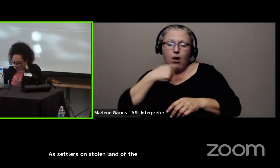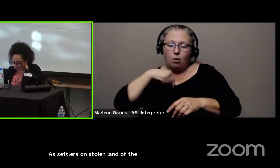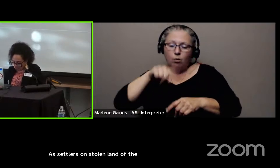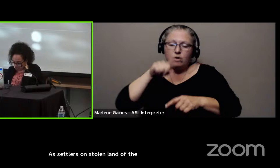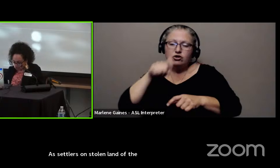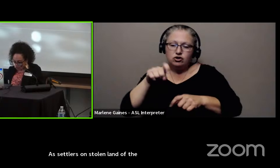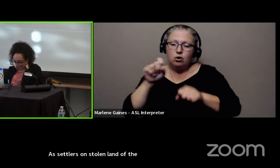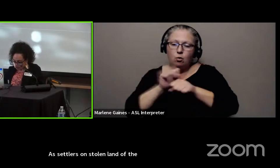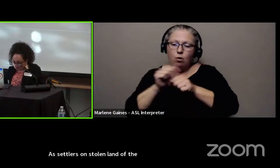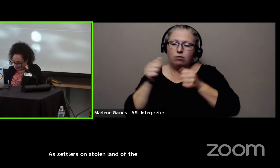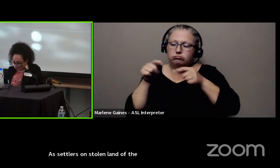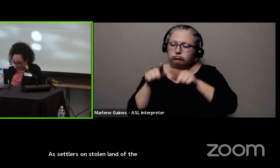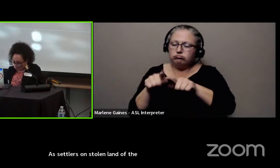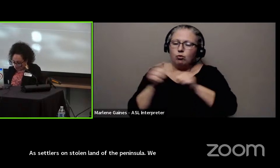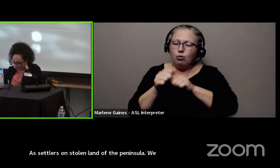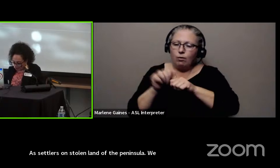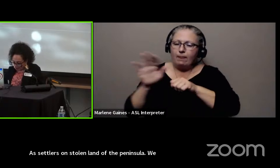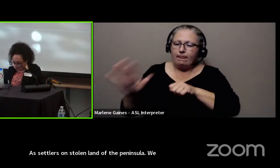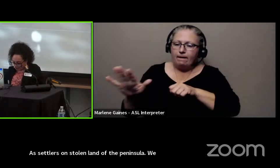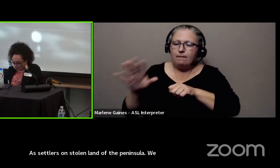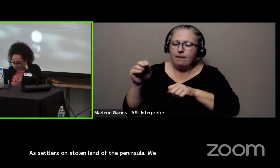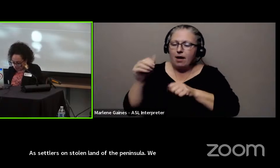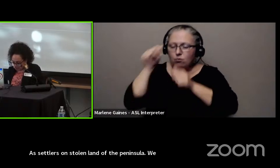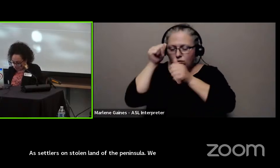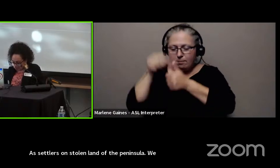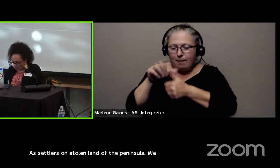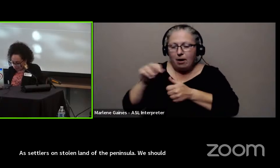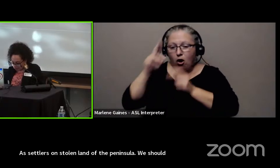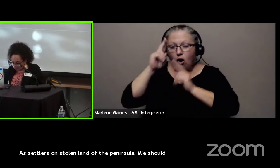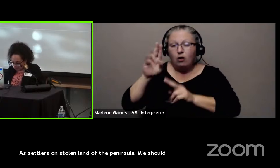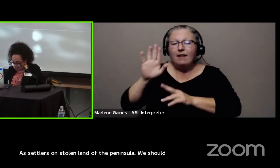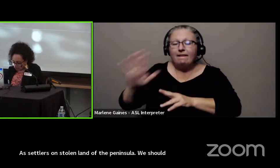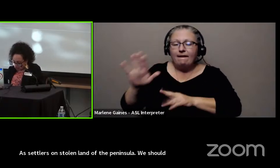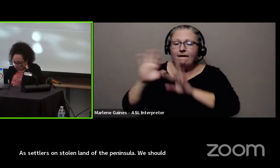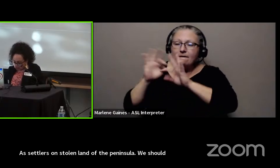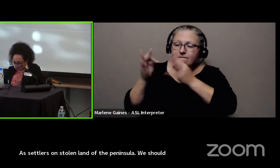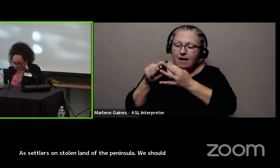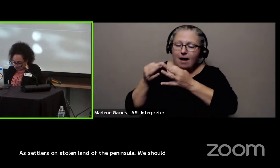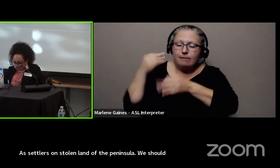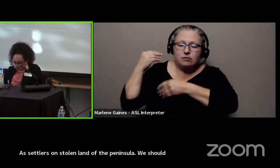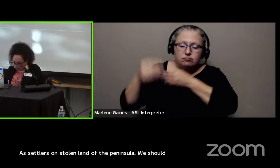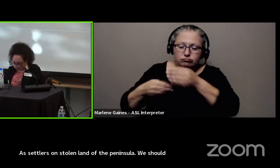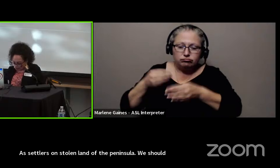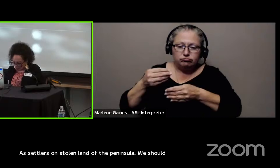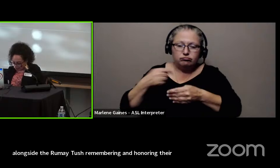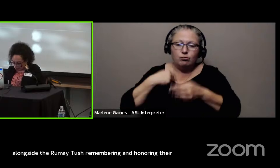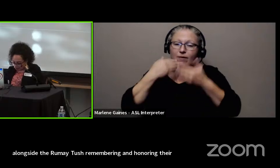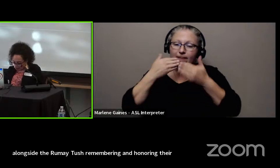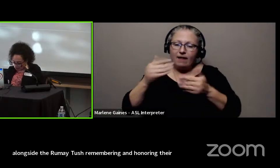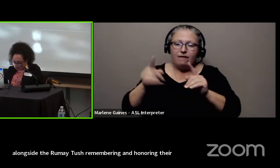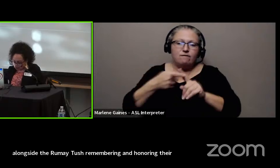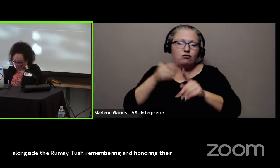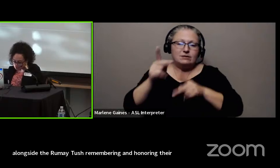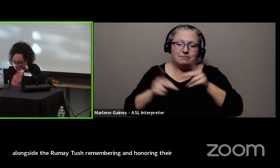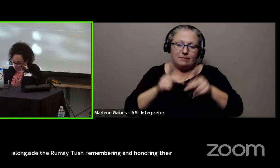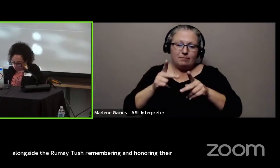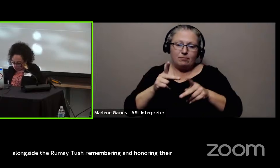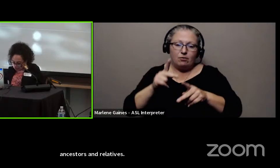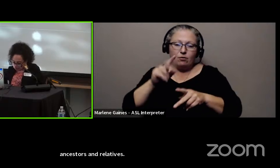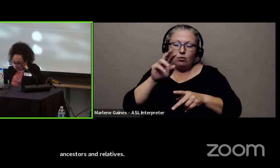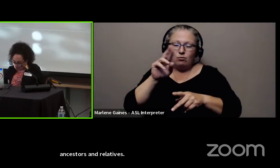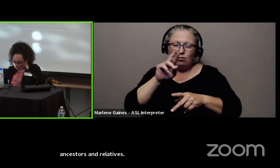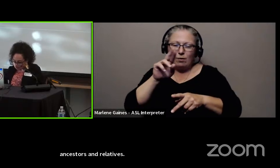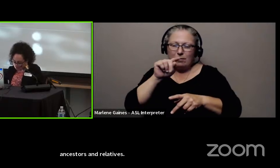the Ramaytush, remembering and honoring their ancestors and relatives. We thank the first people, the